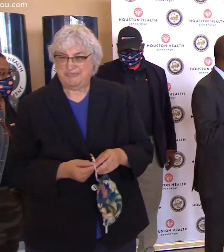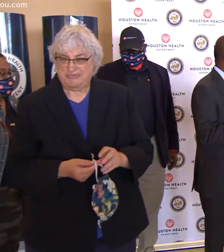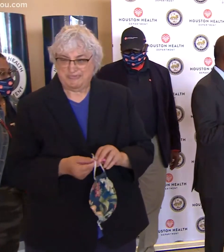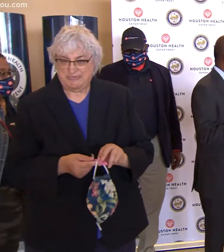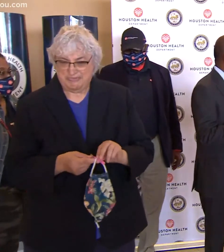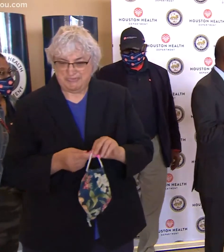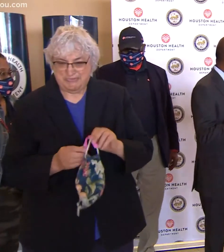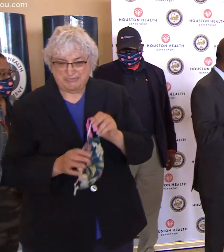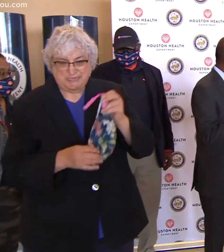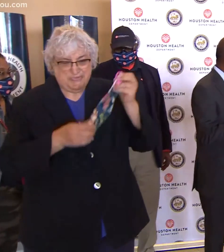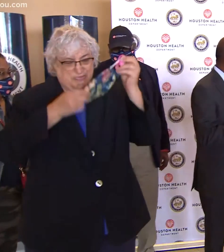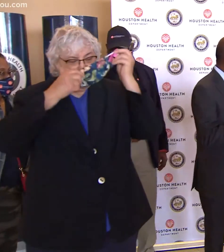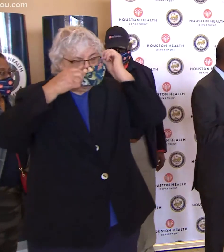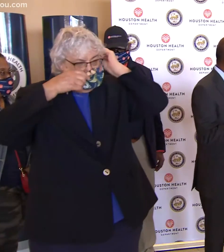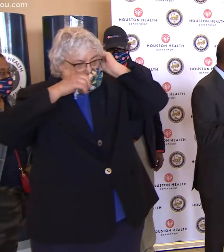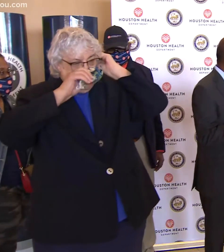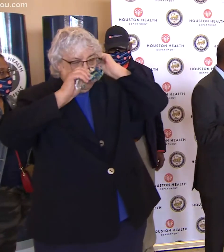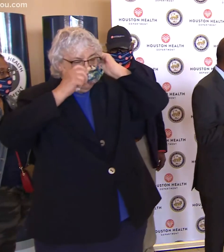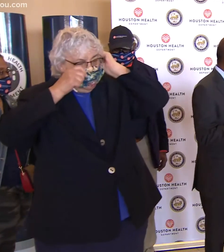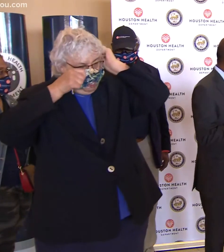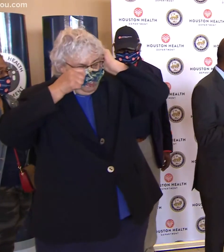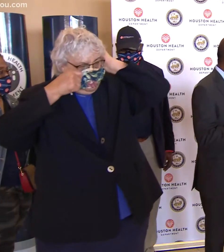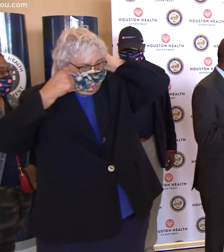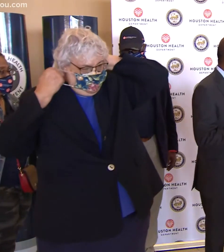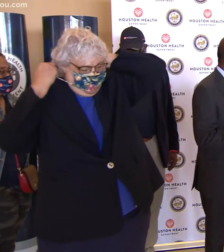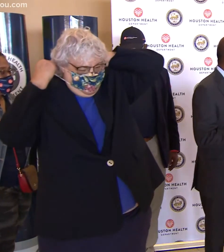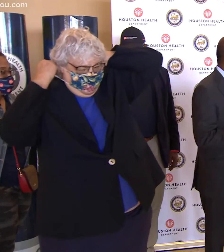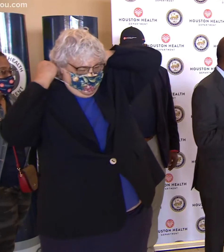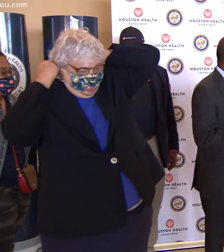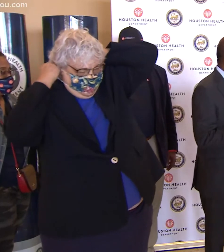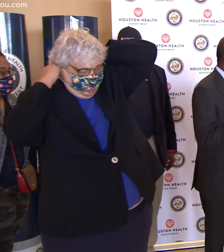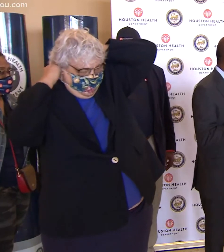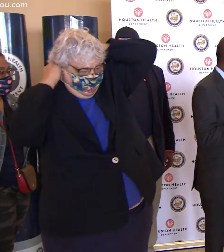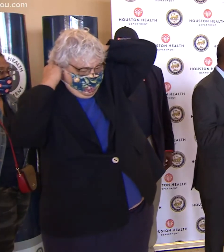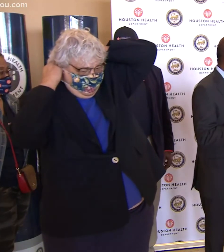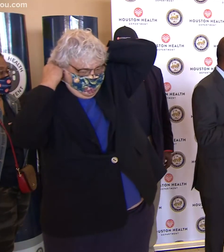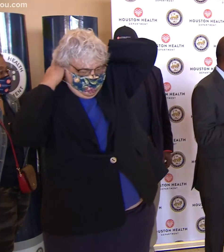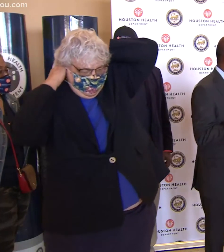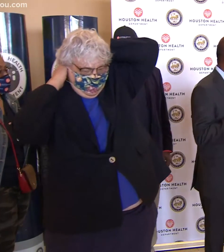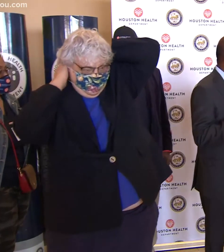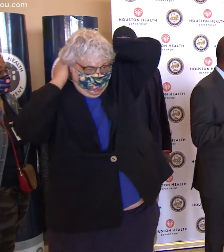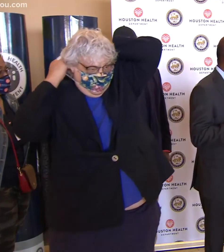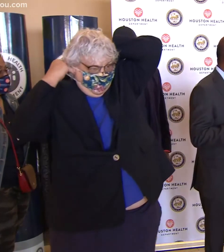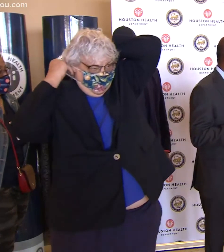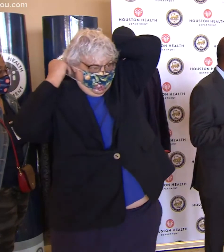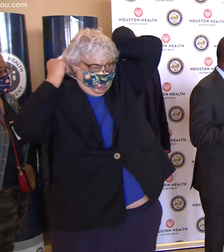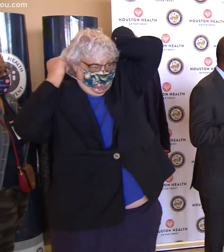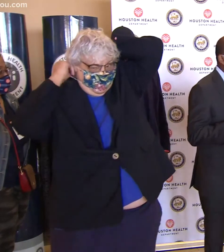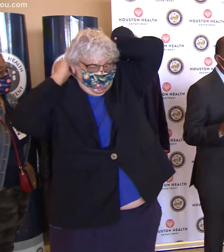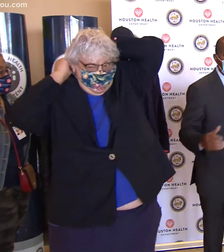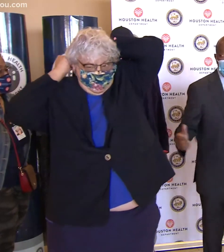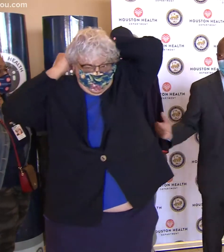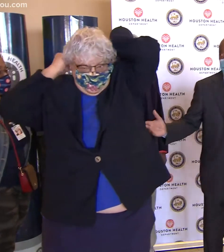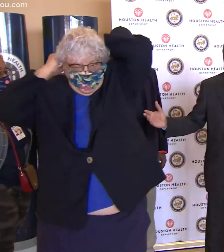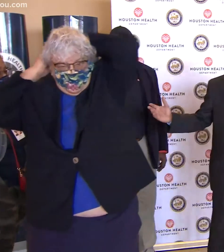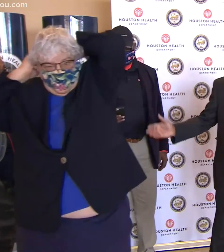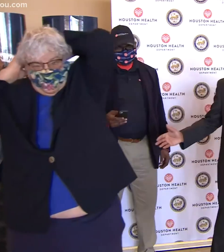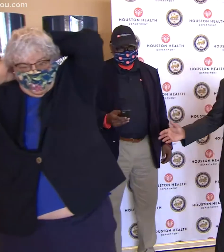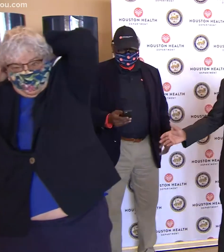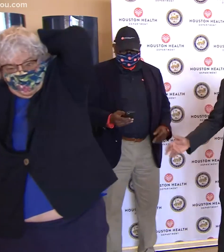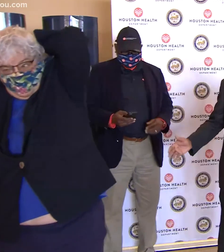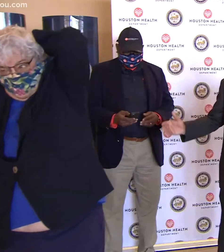HPD for really managing the traffic management system. I mean, just a fabulous job. And to the